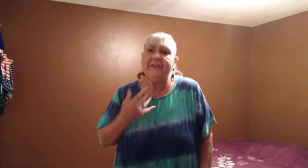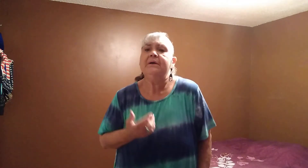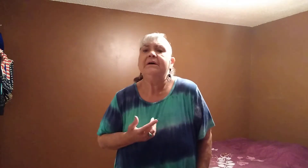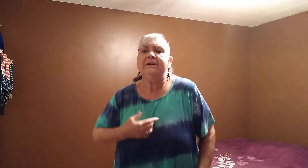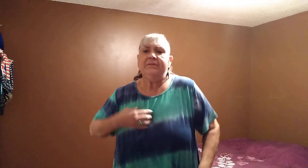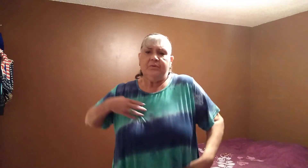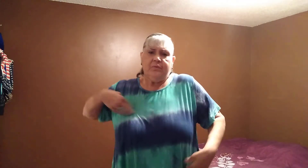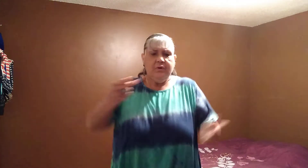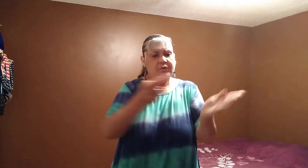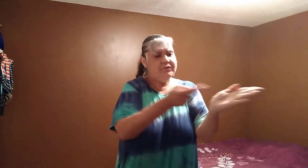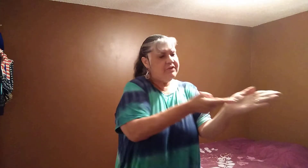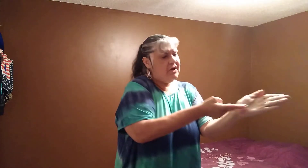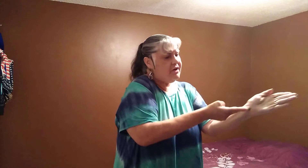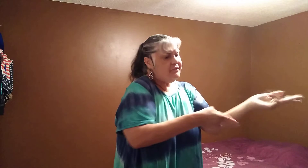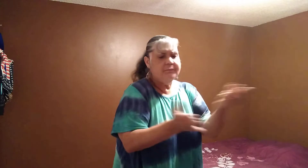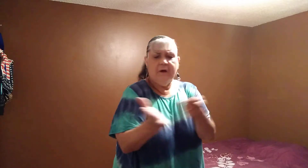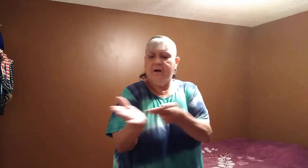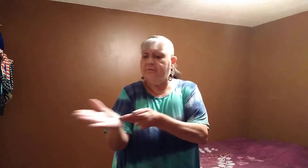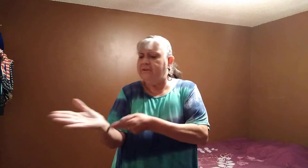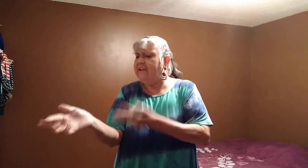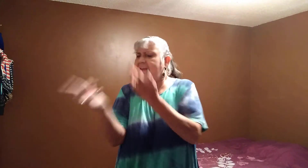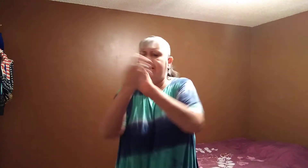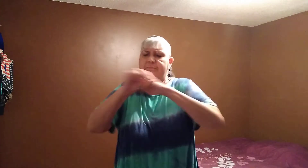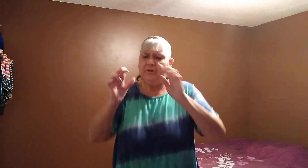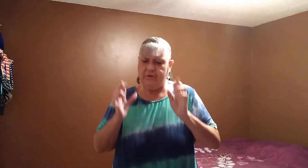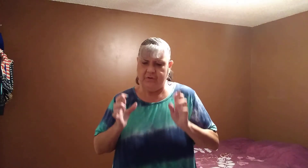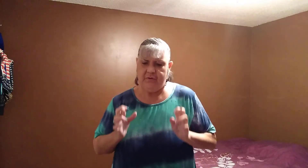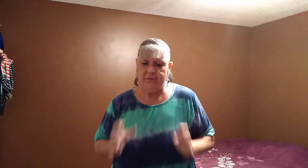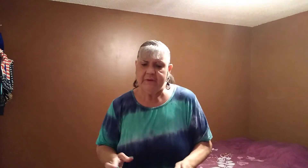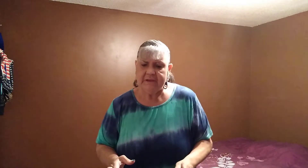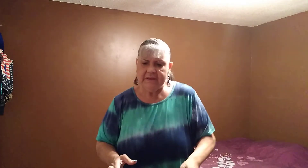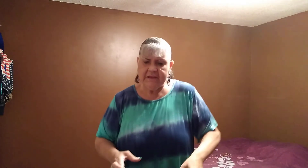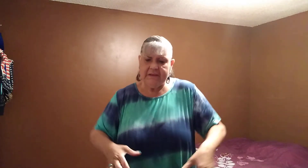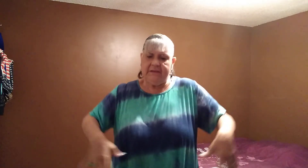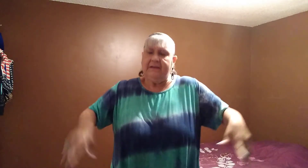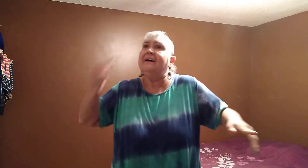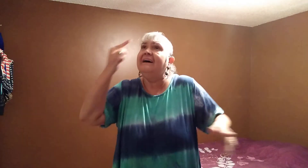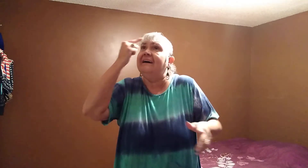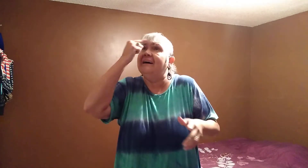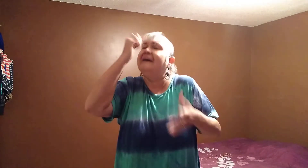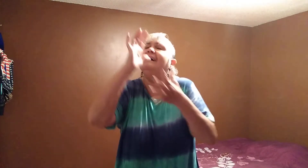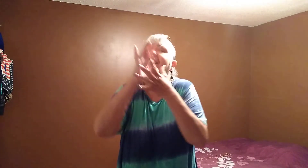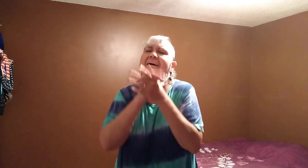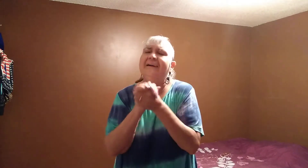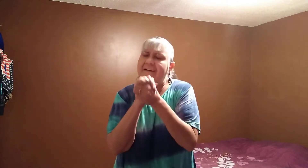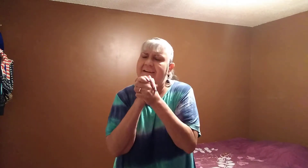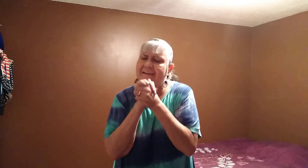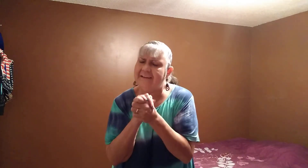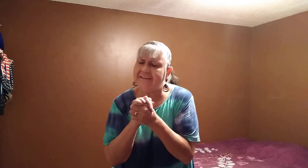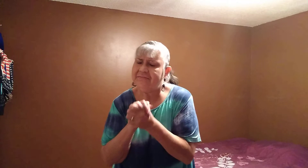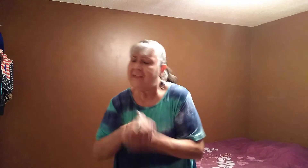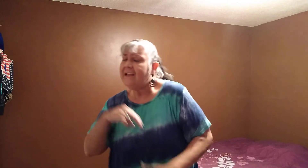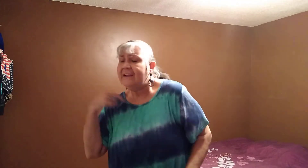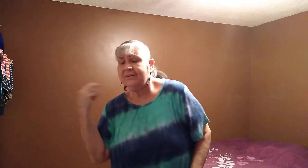By the wounds of our Redeemer, we believed. And